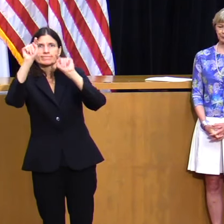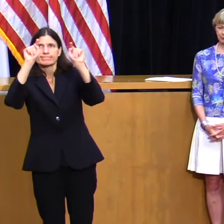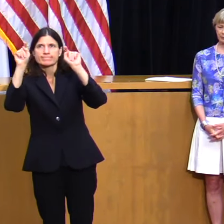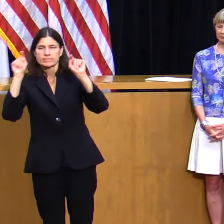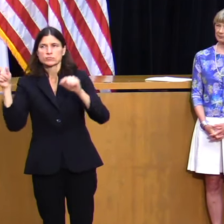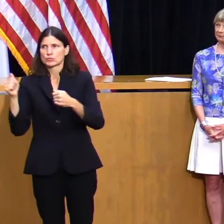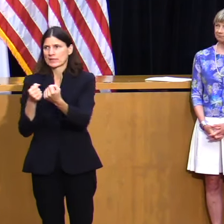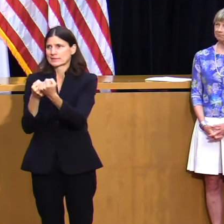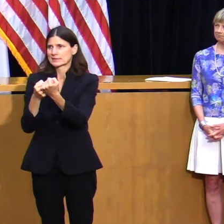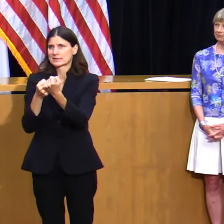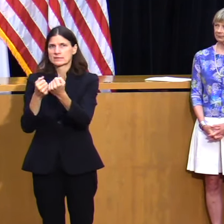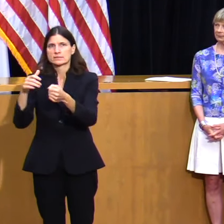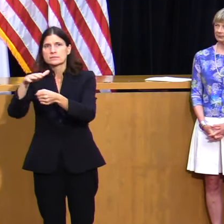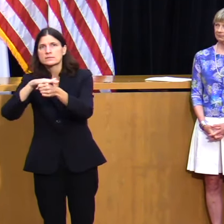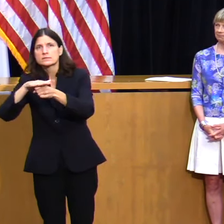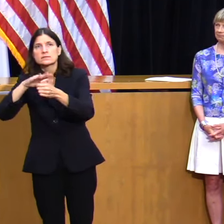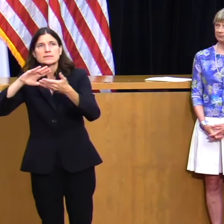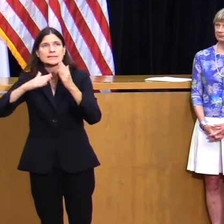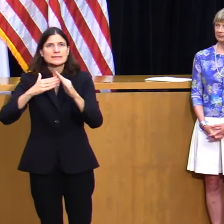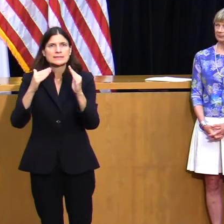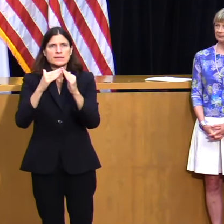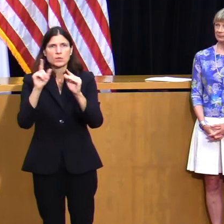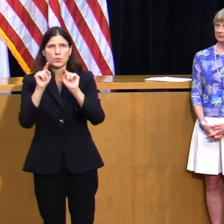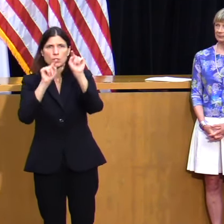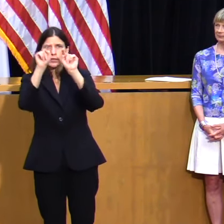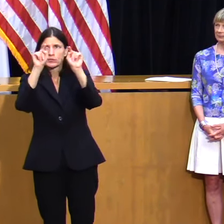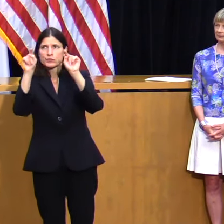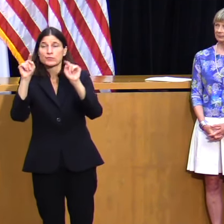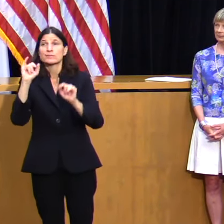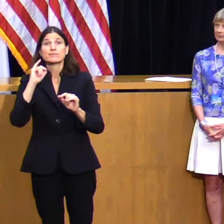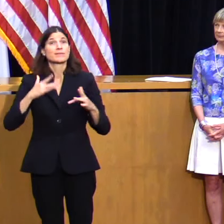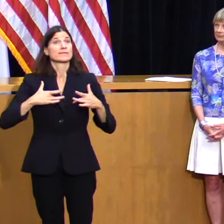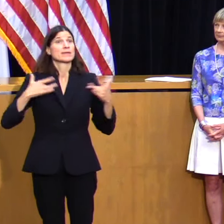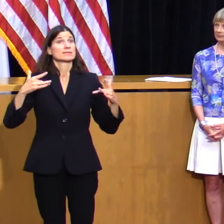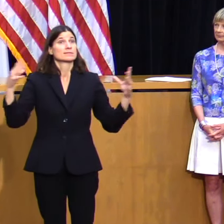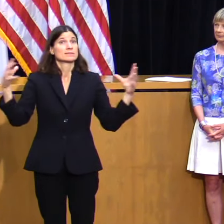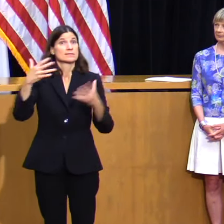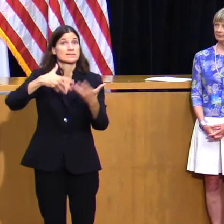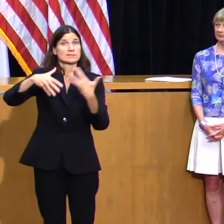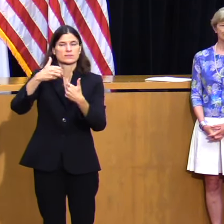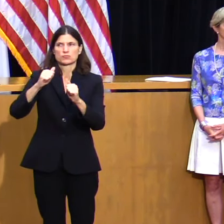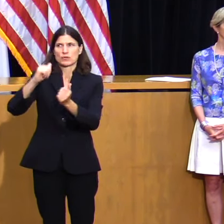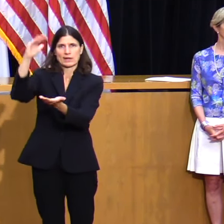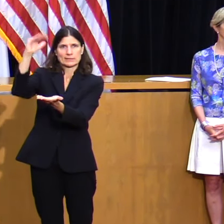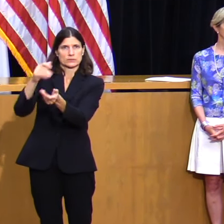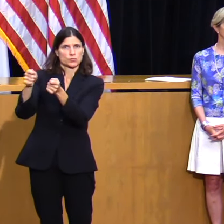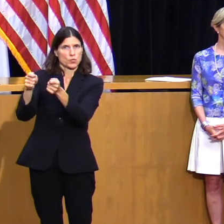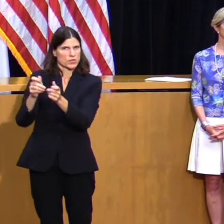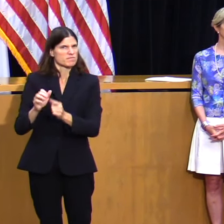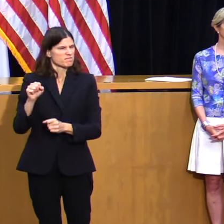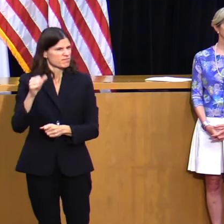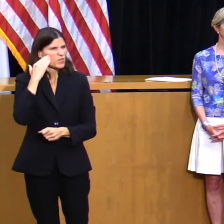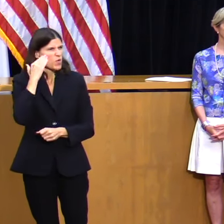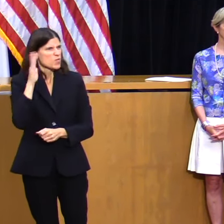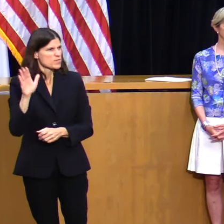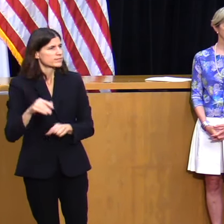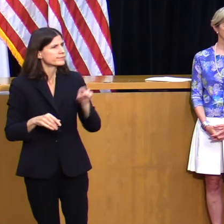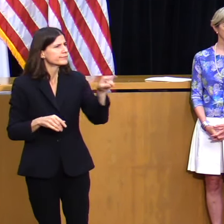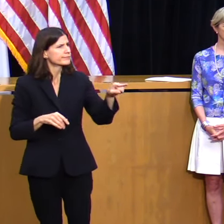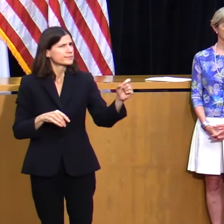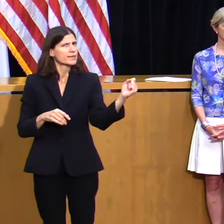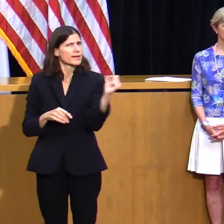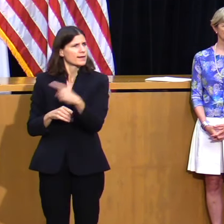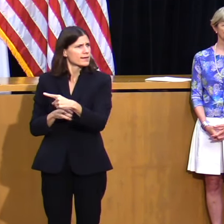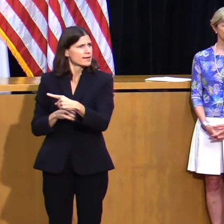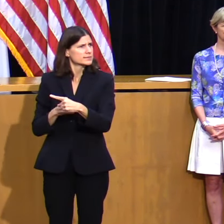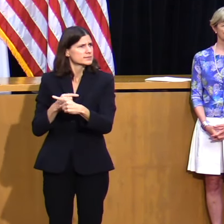managing informal gatherings and that type of thing as well. Can Commissioner Riley speak? A lot of the districts that are going hybrid are only bringing back a small